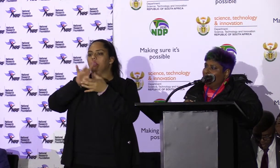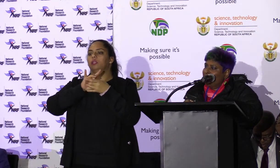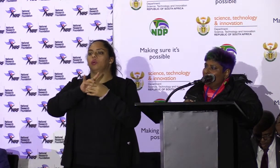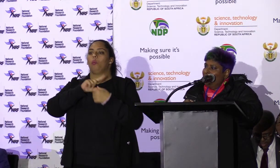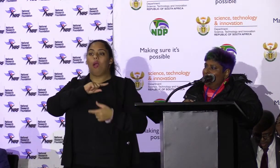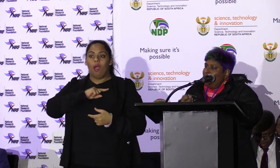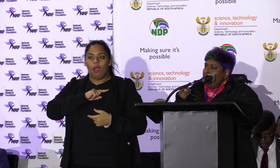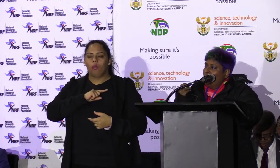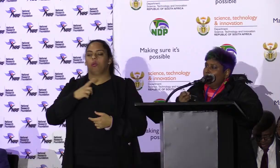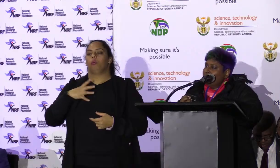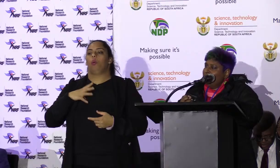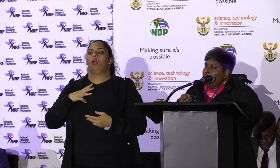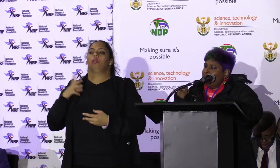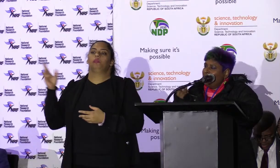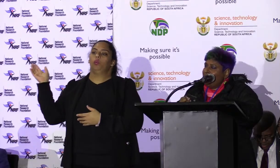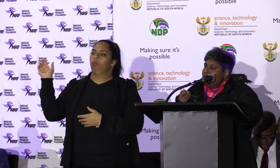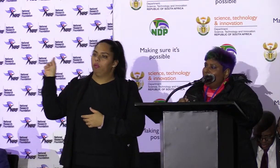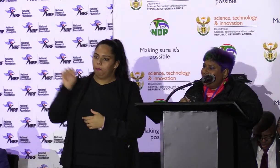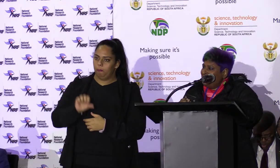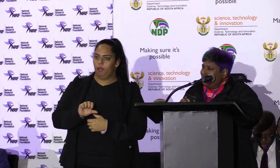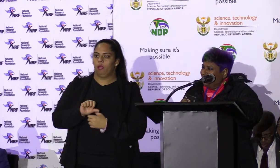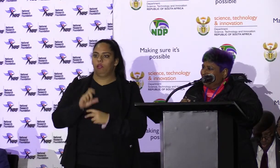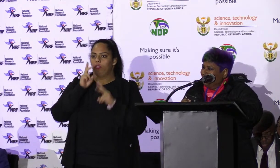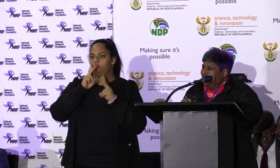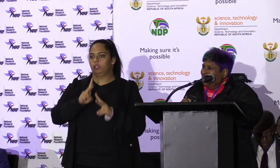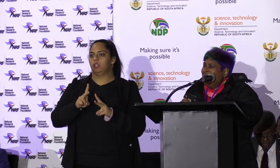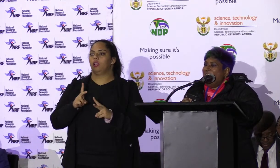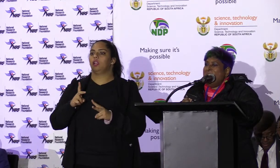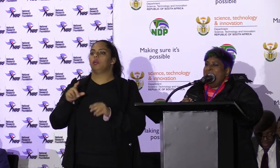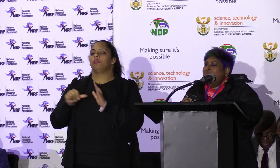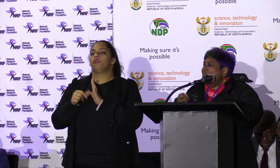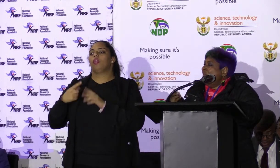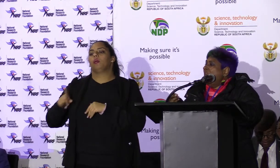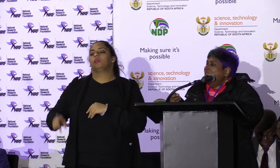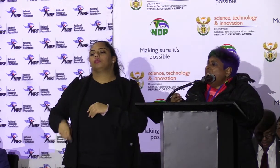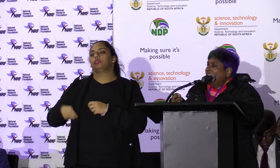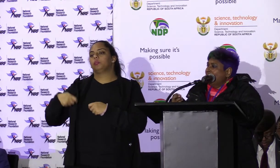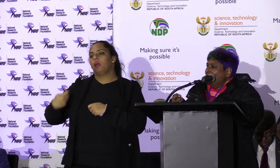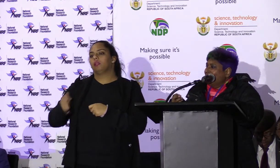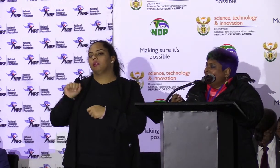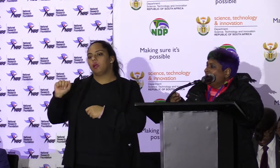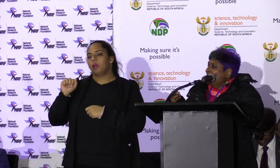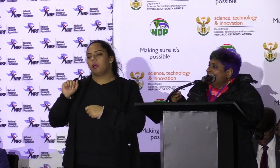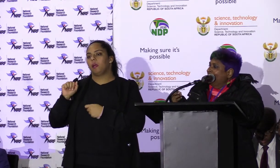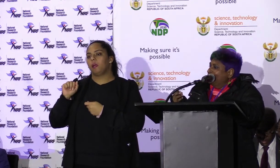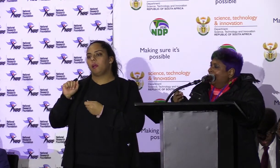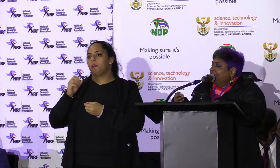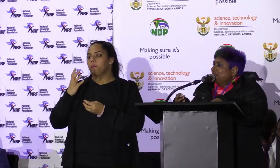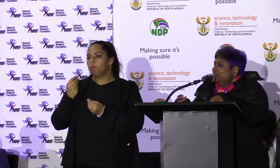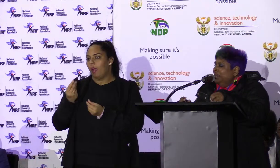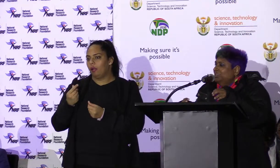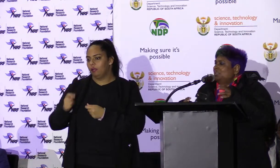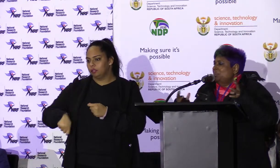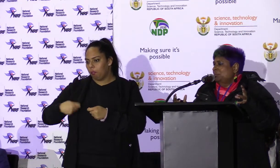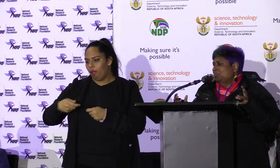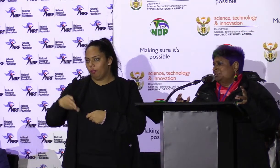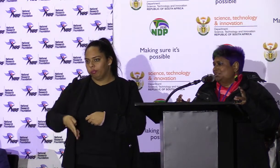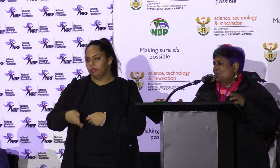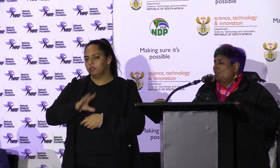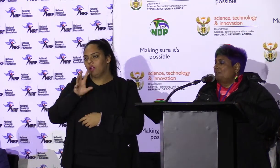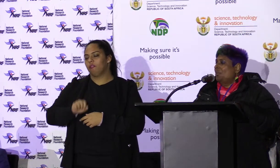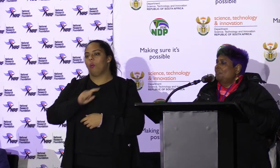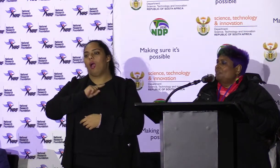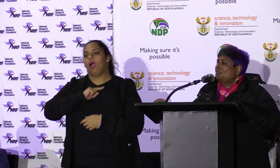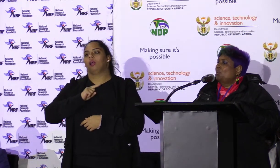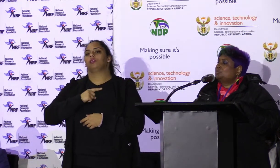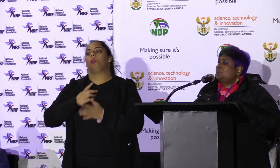come back, importantly, spend their money here. And grow our economy. So that is really the